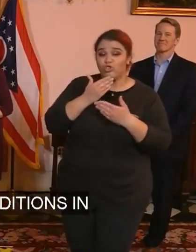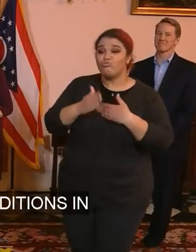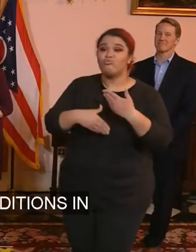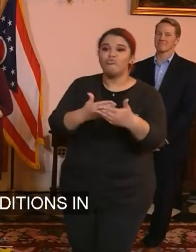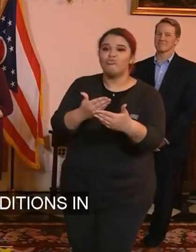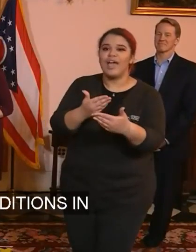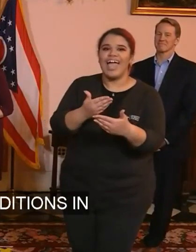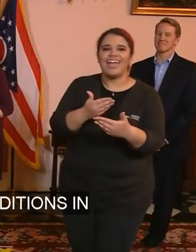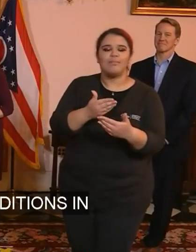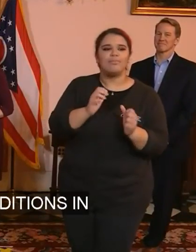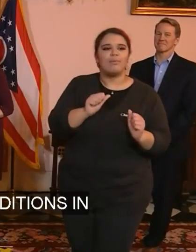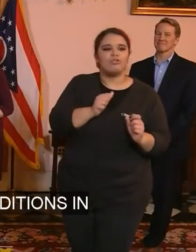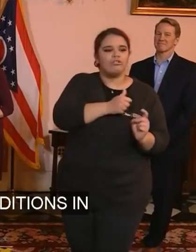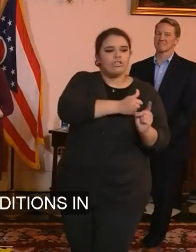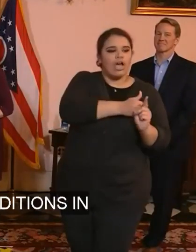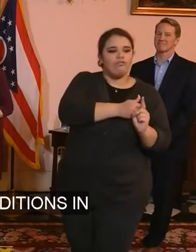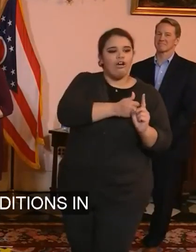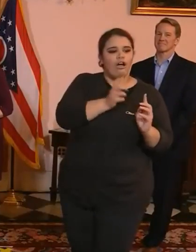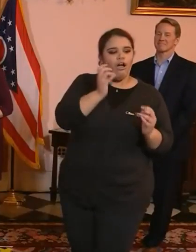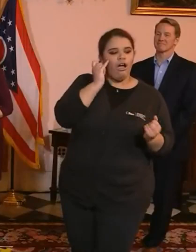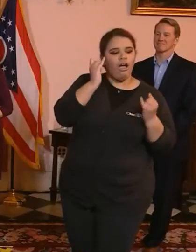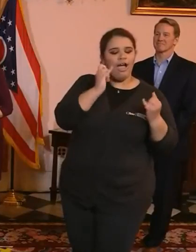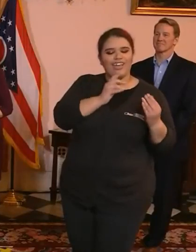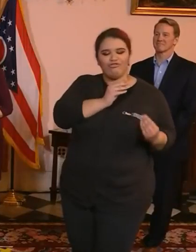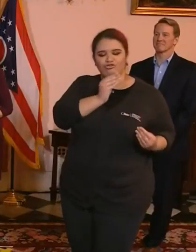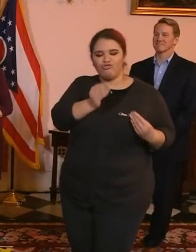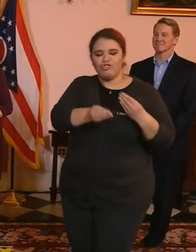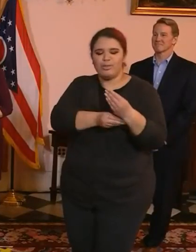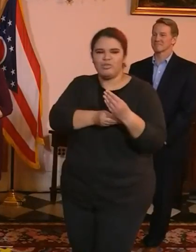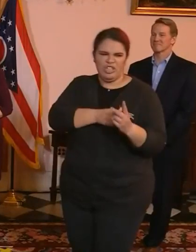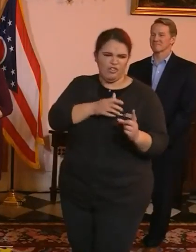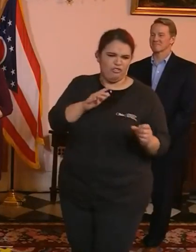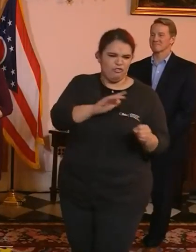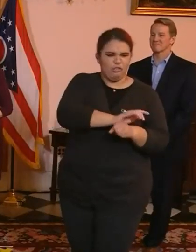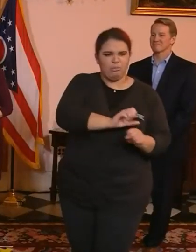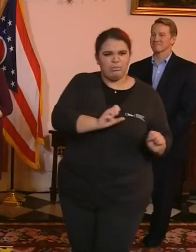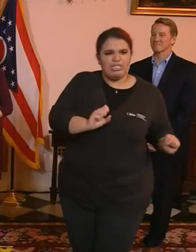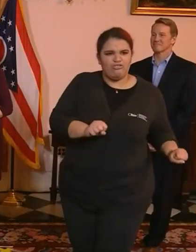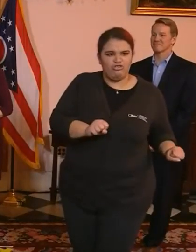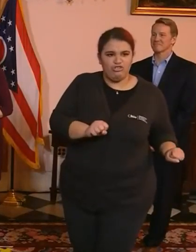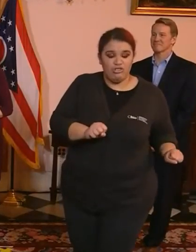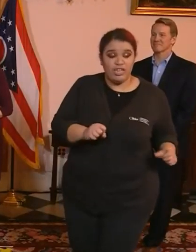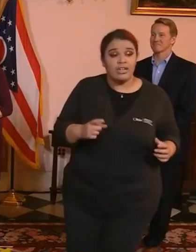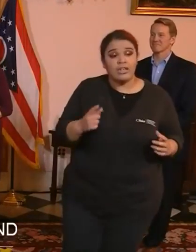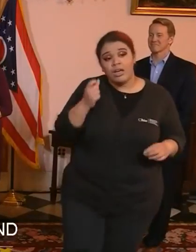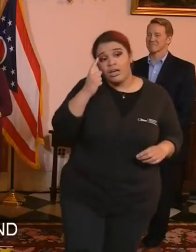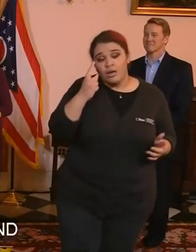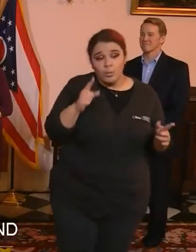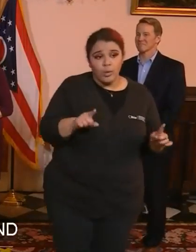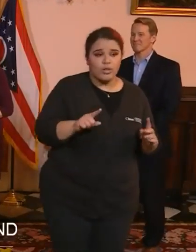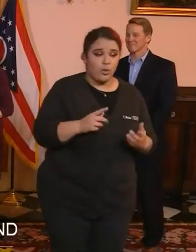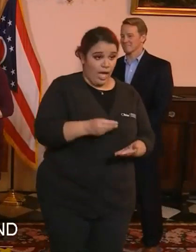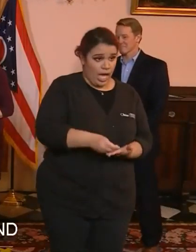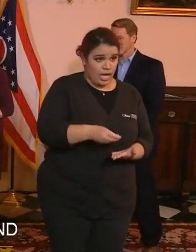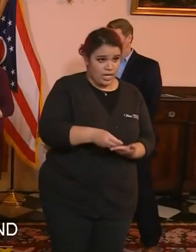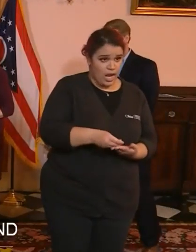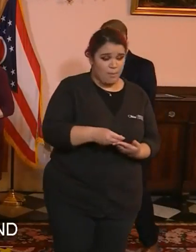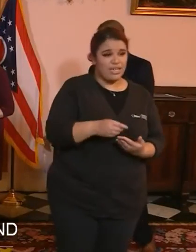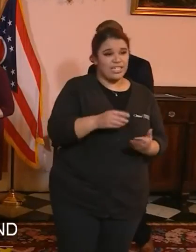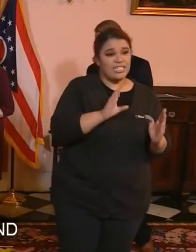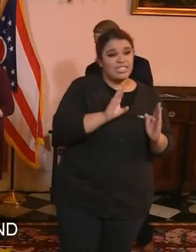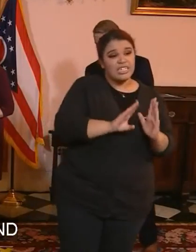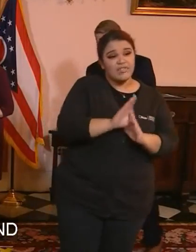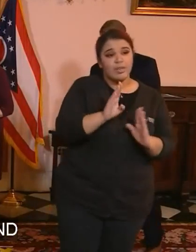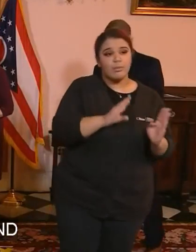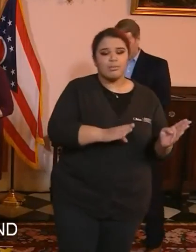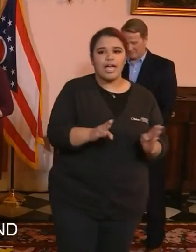full potential. And we see that human and economic development. And when we do economic development plans, we have to be doing the social development kinds